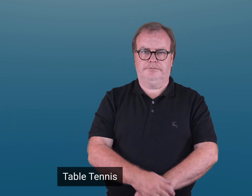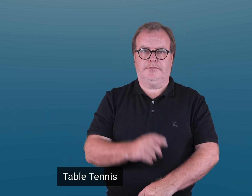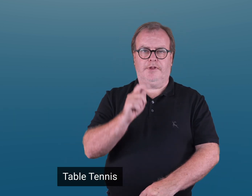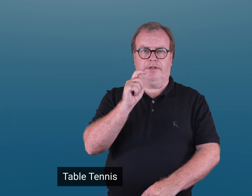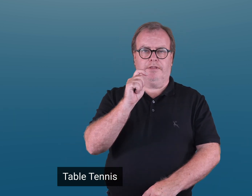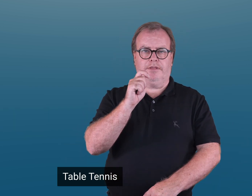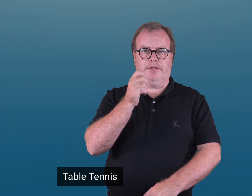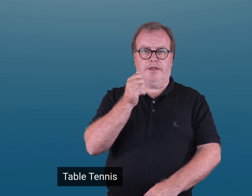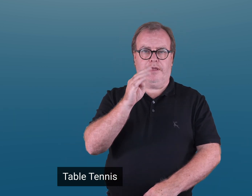Table tennis.